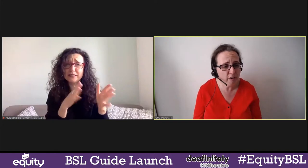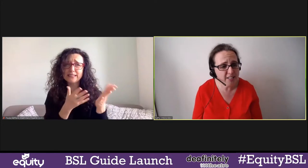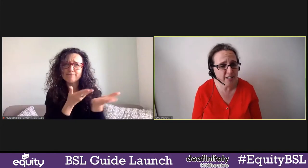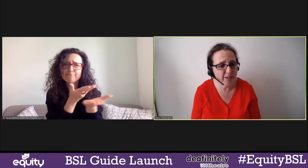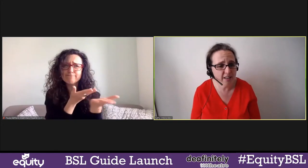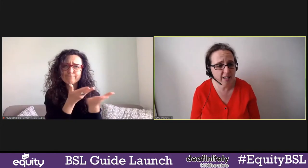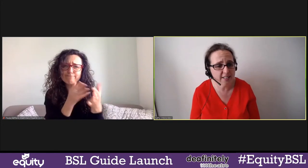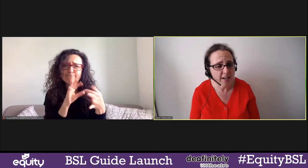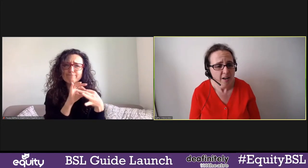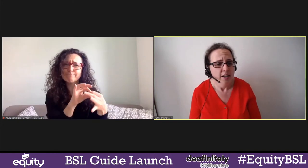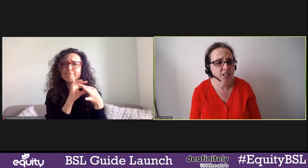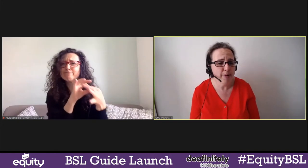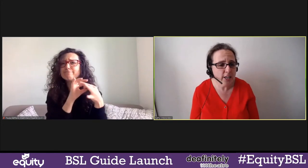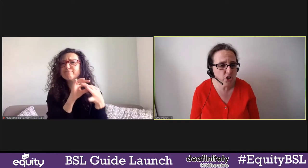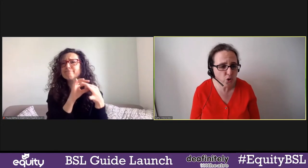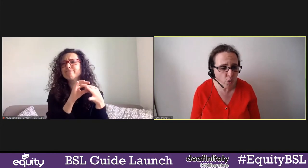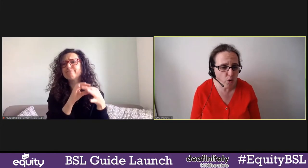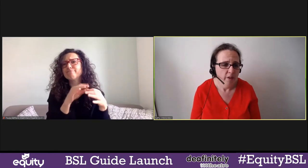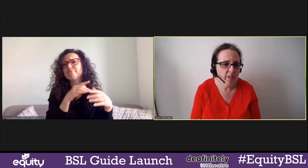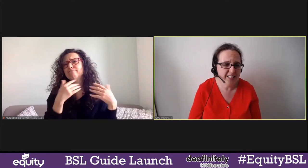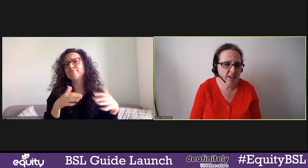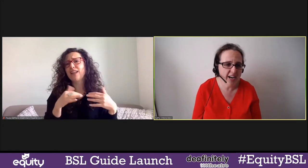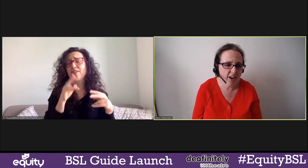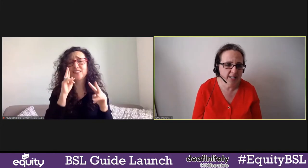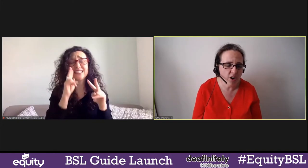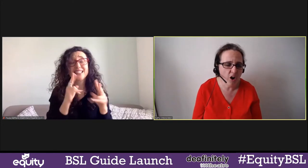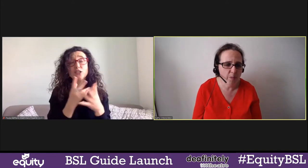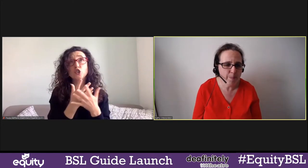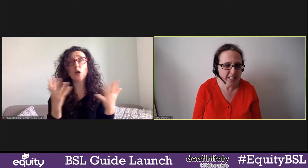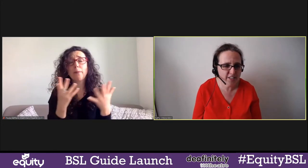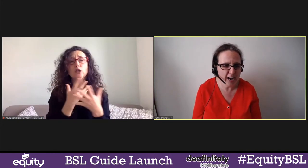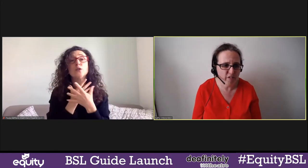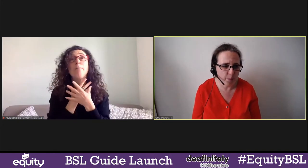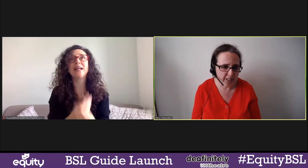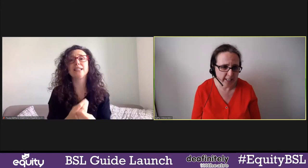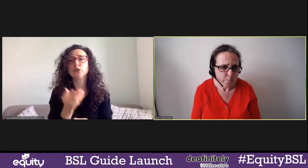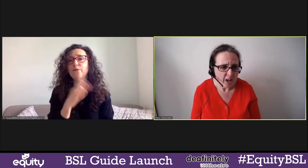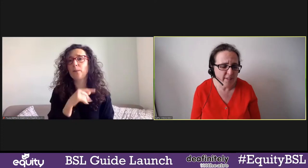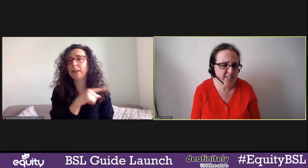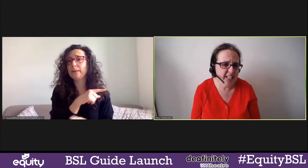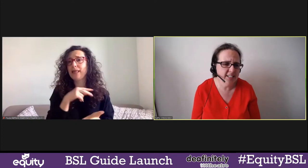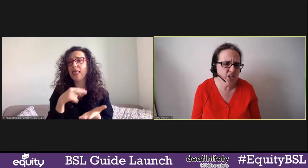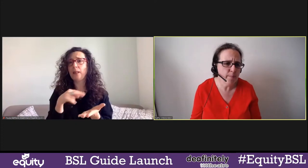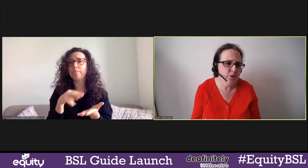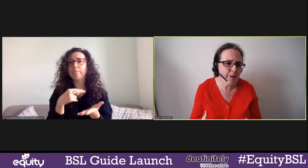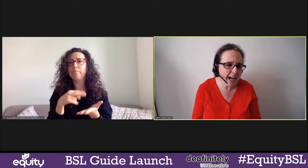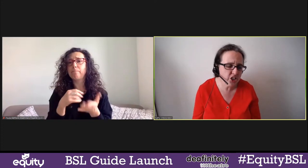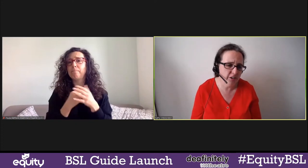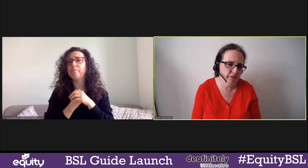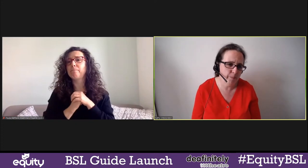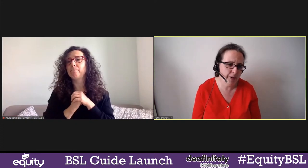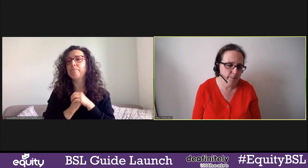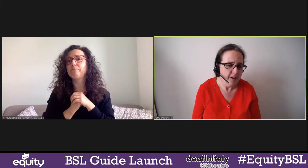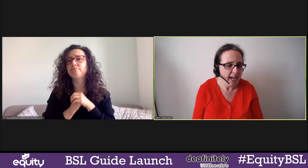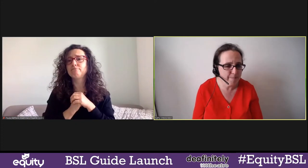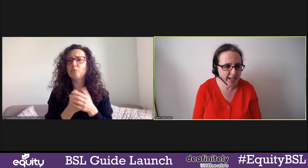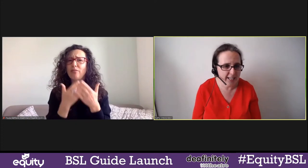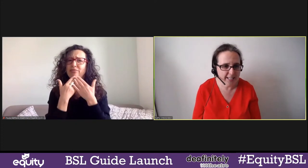at Deafinitely Theatre, to make sure that these guidelines are the best for everybody. I've seen so much passion from him in making this